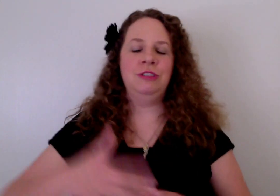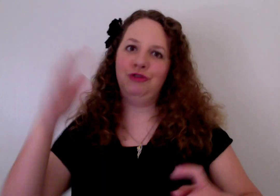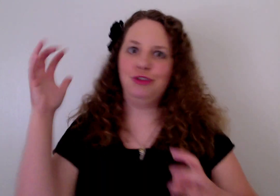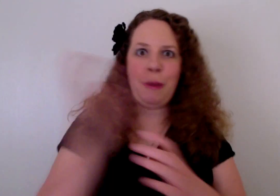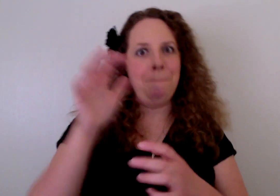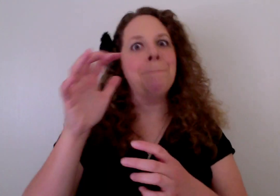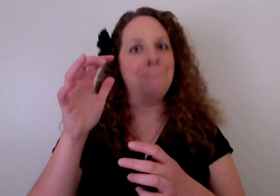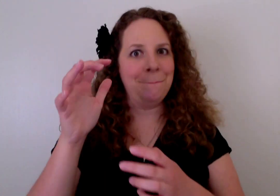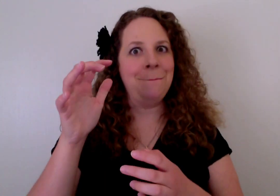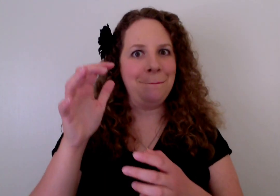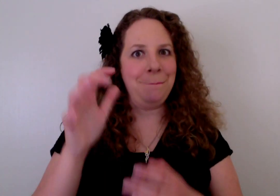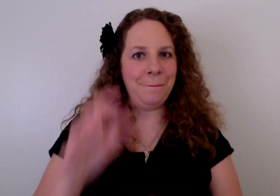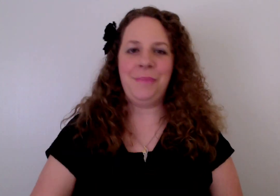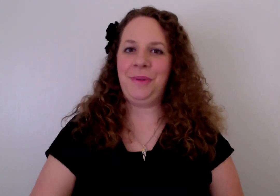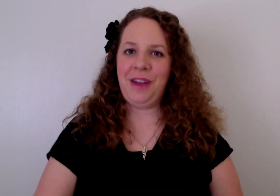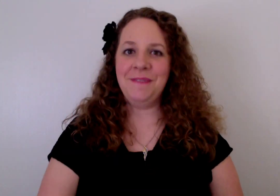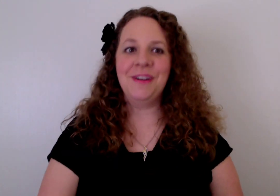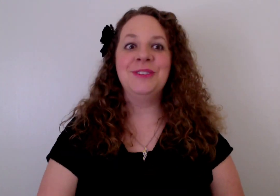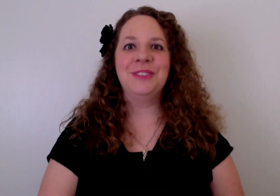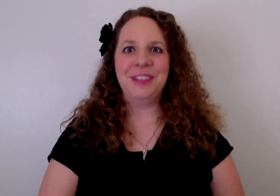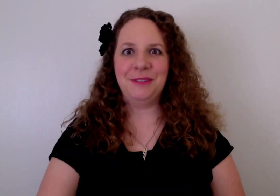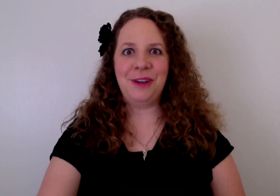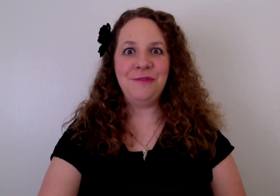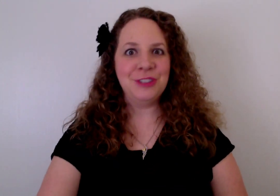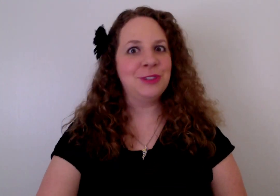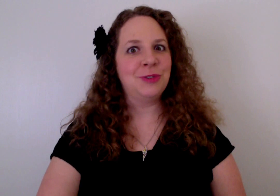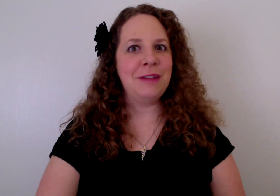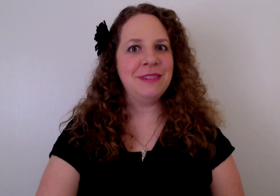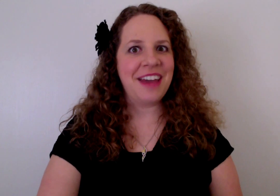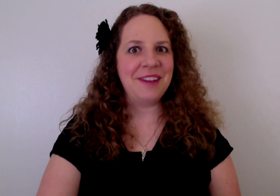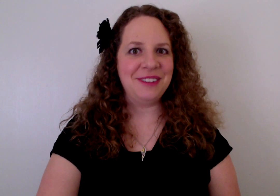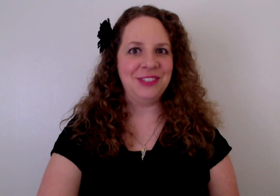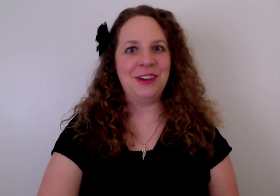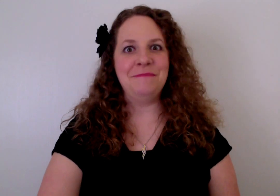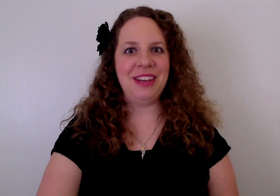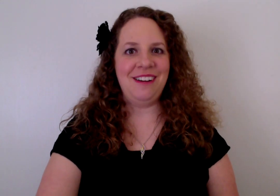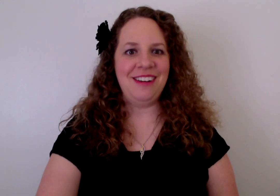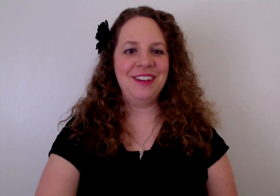Okay, so there we go for describing that restaurant, Benihana.